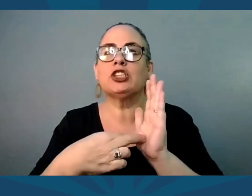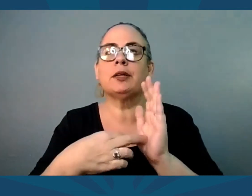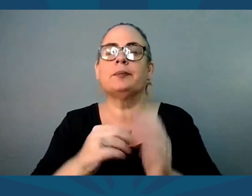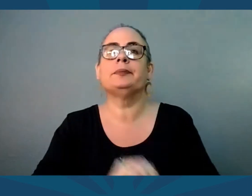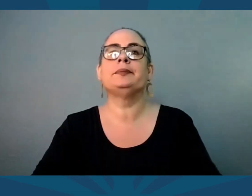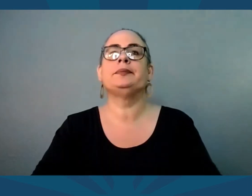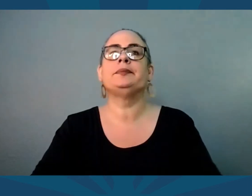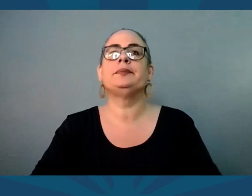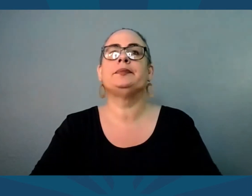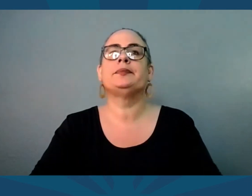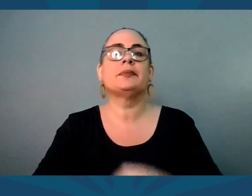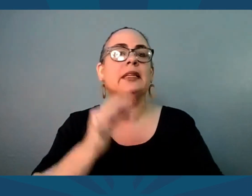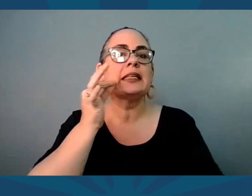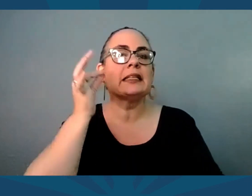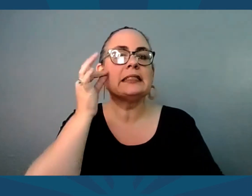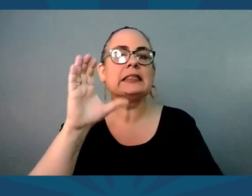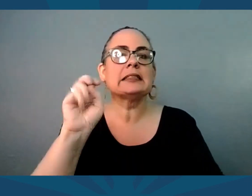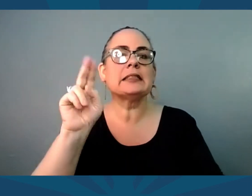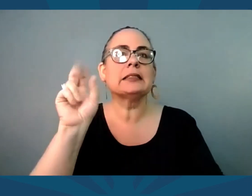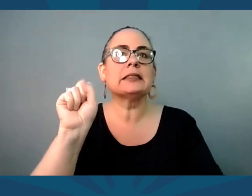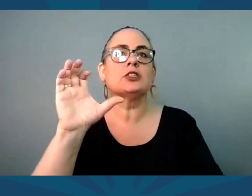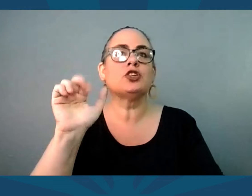Valid Arizona vehicle registration.